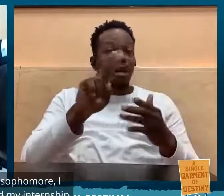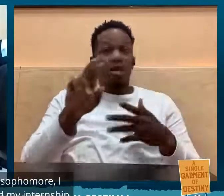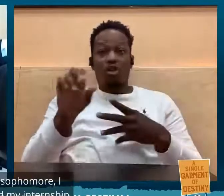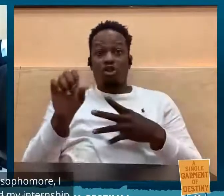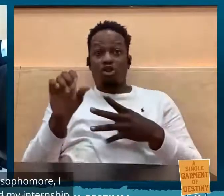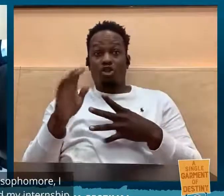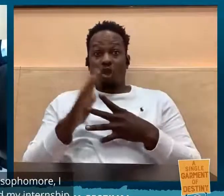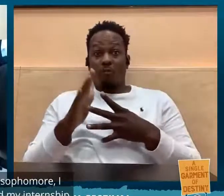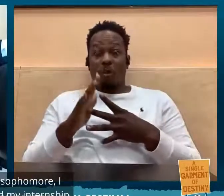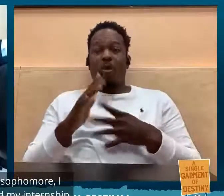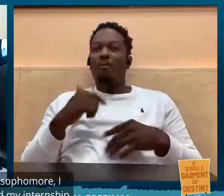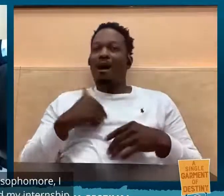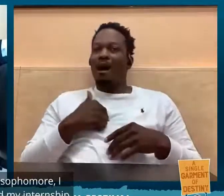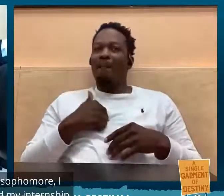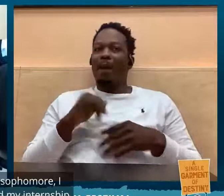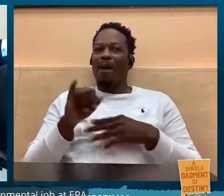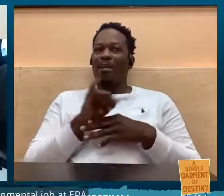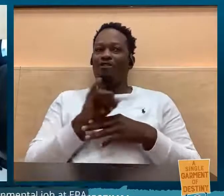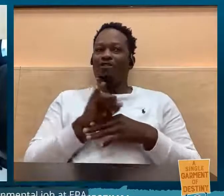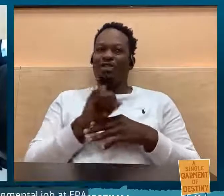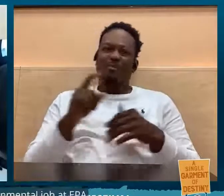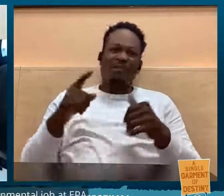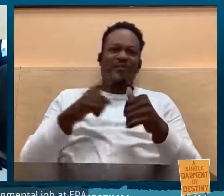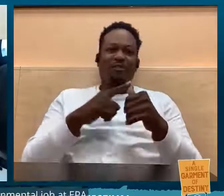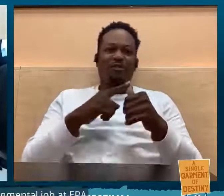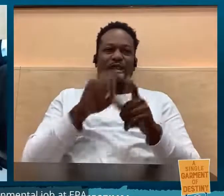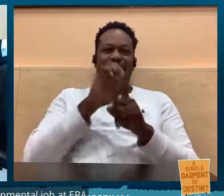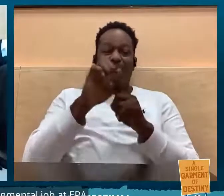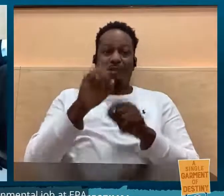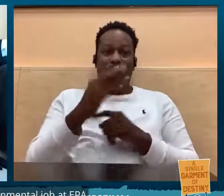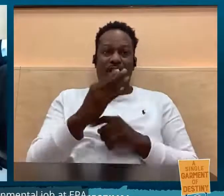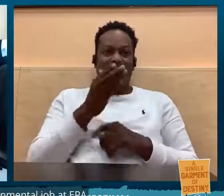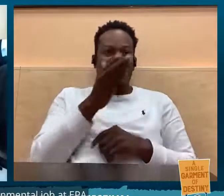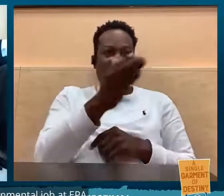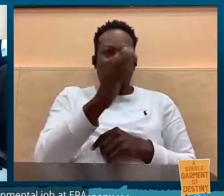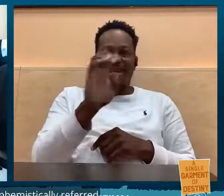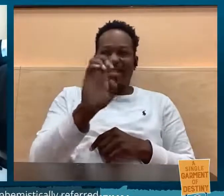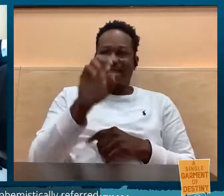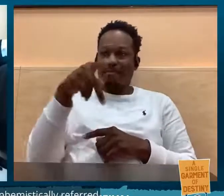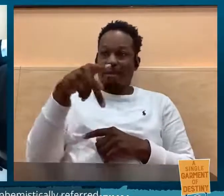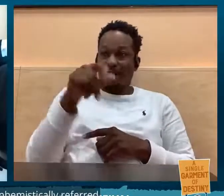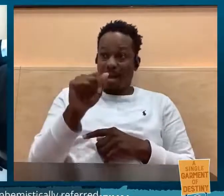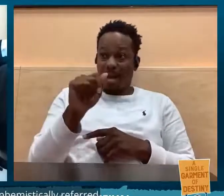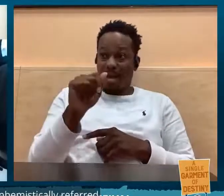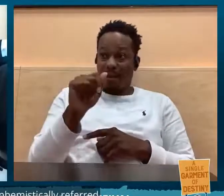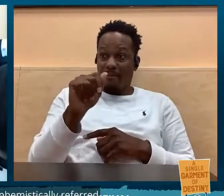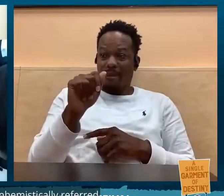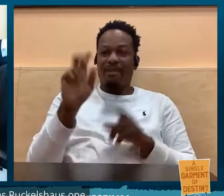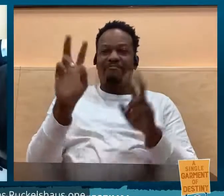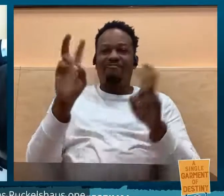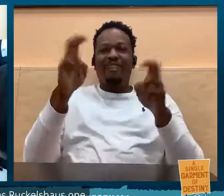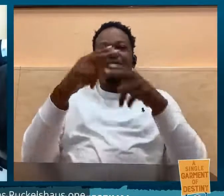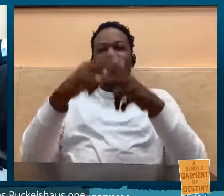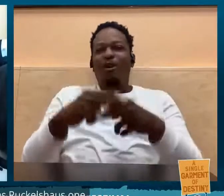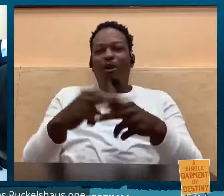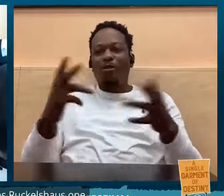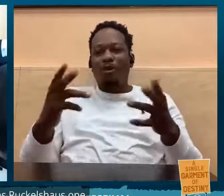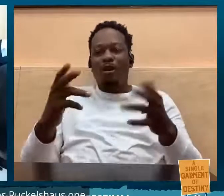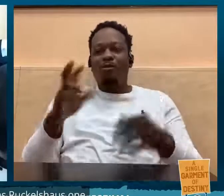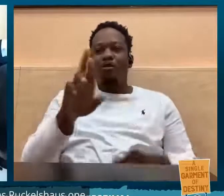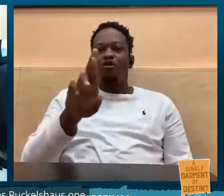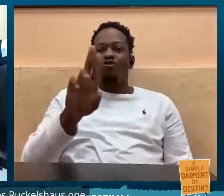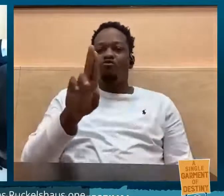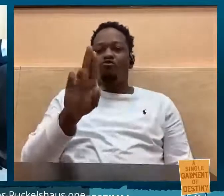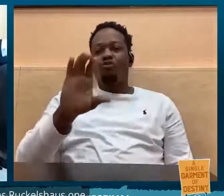sophomore, I actually had my internship, my first environmental job at EPA under what is euphemistically referred to these days